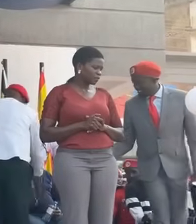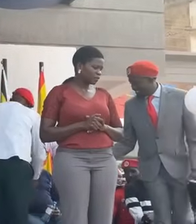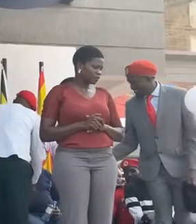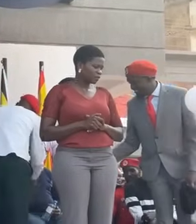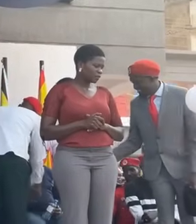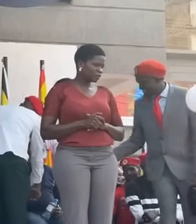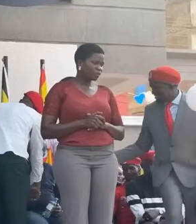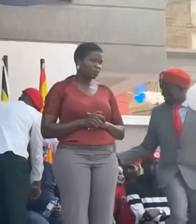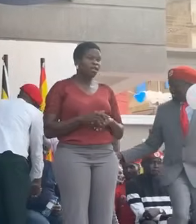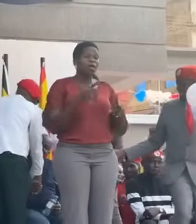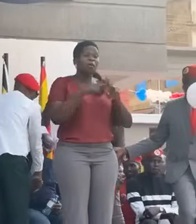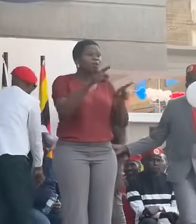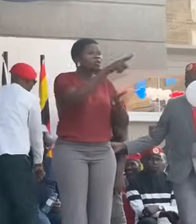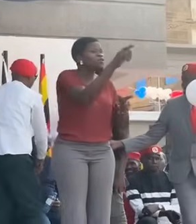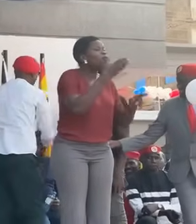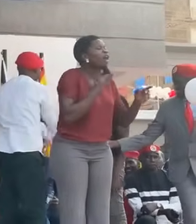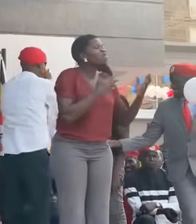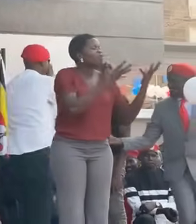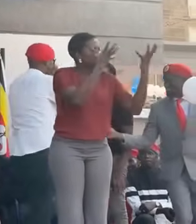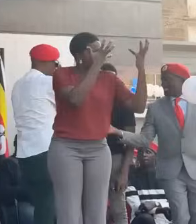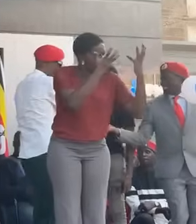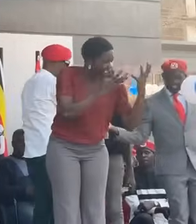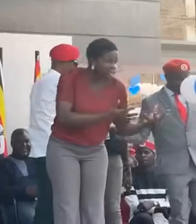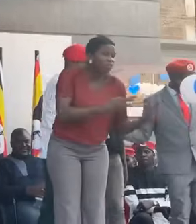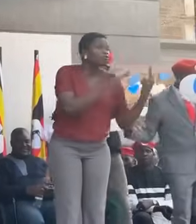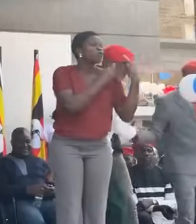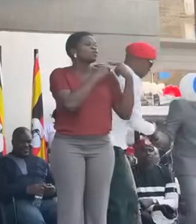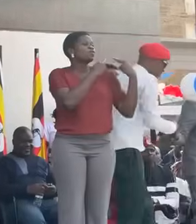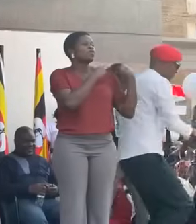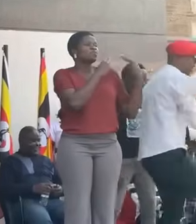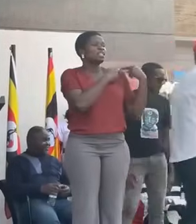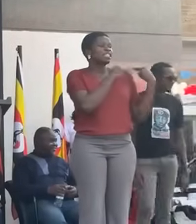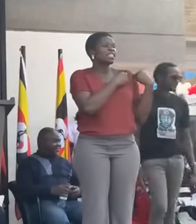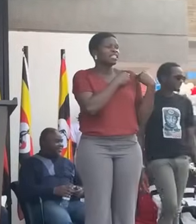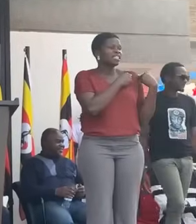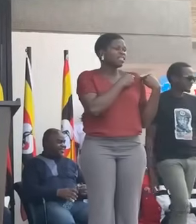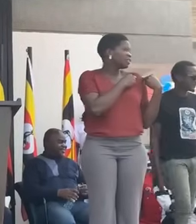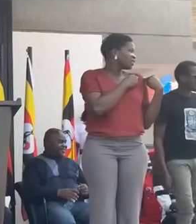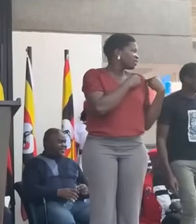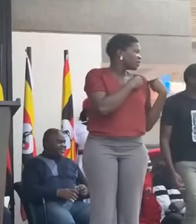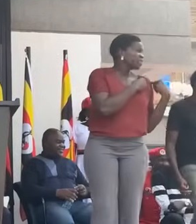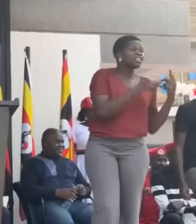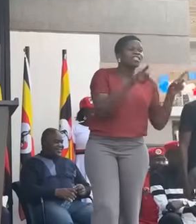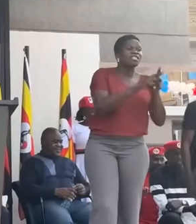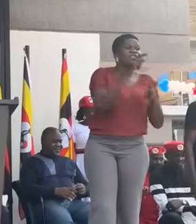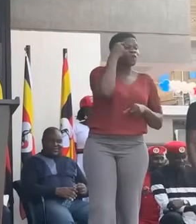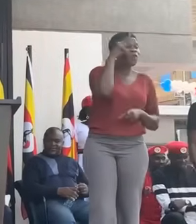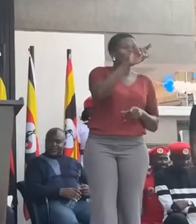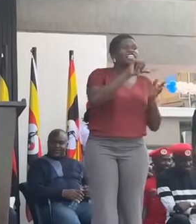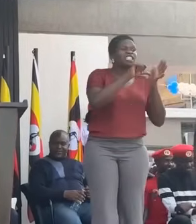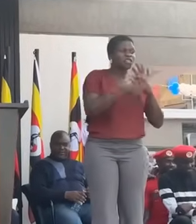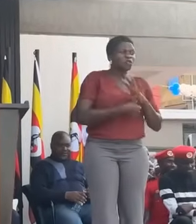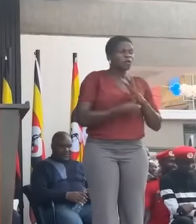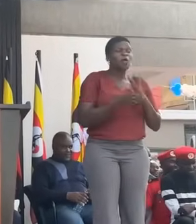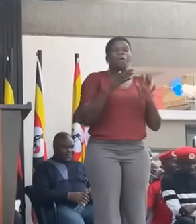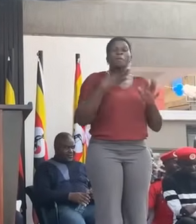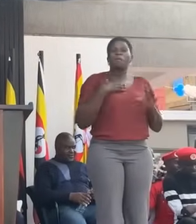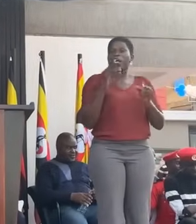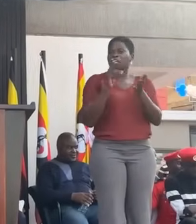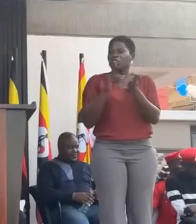naye muina omulimu munene nnyo ogokola era nsonga eyo mukadde wape Dr. Kebi